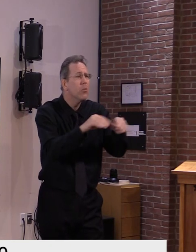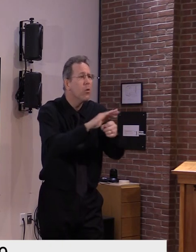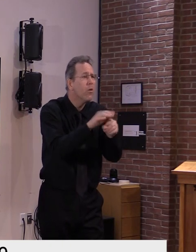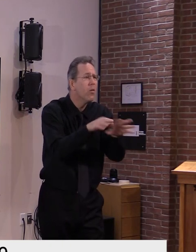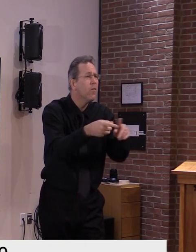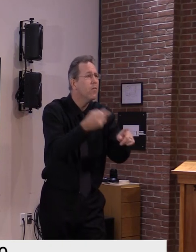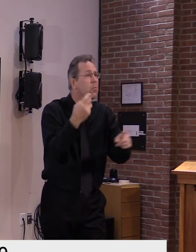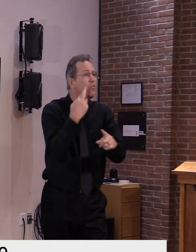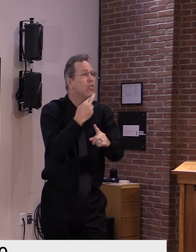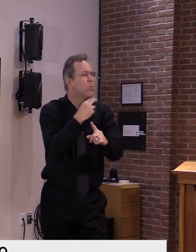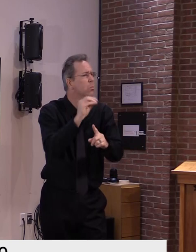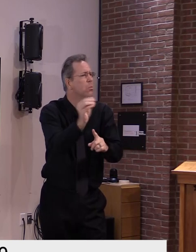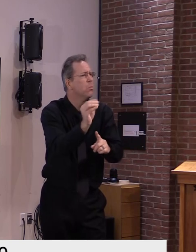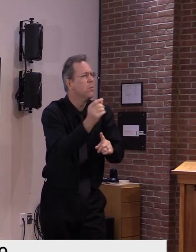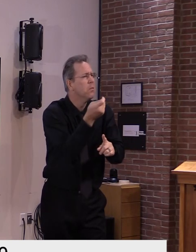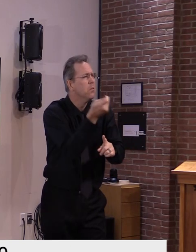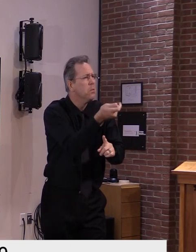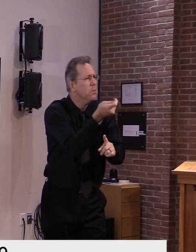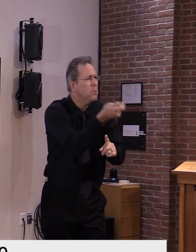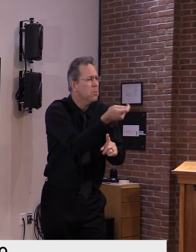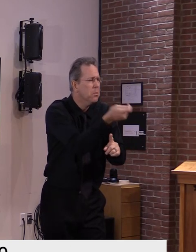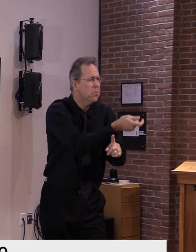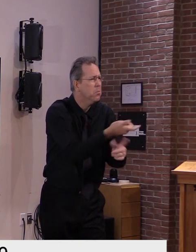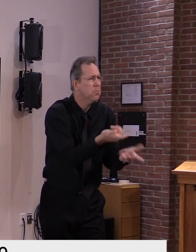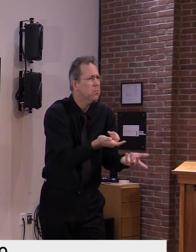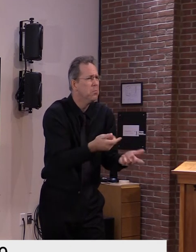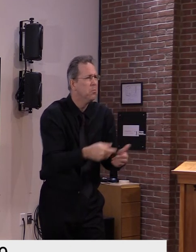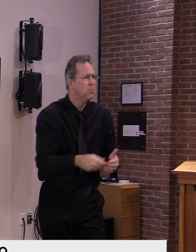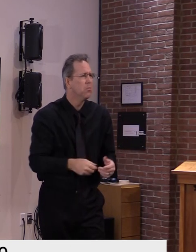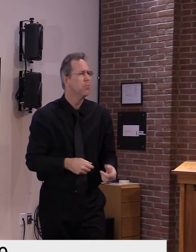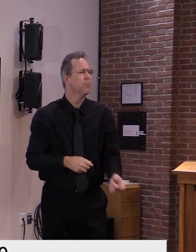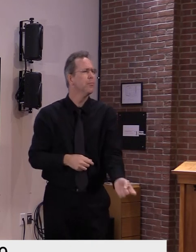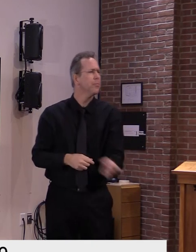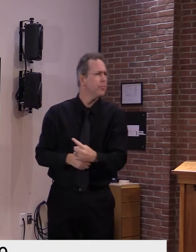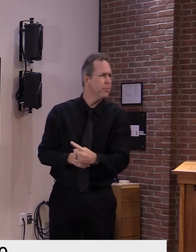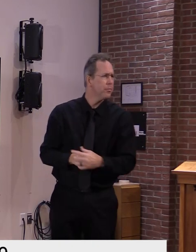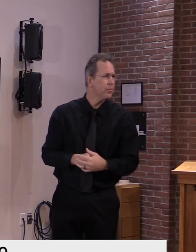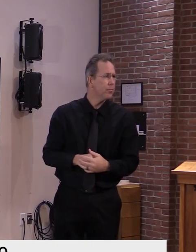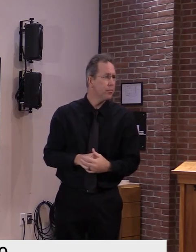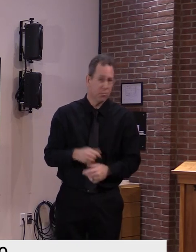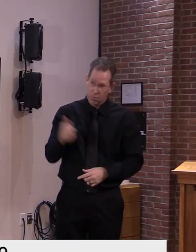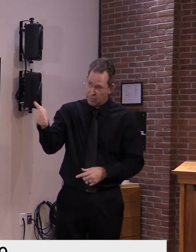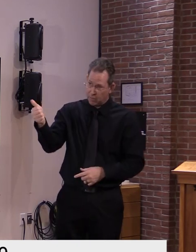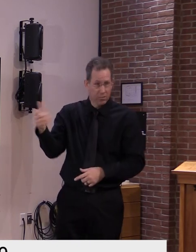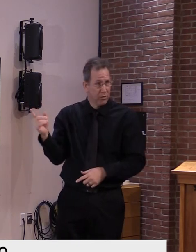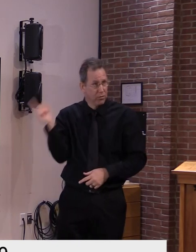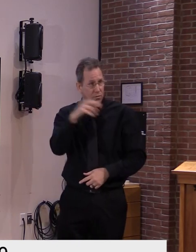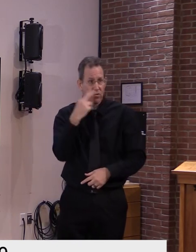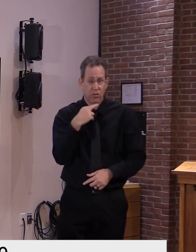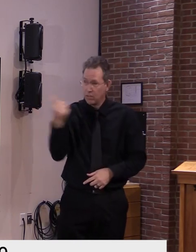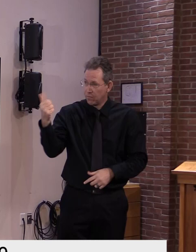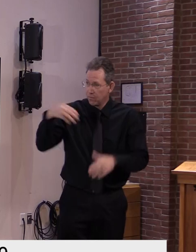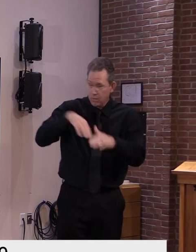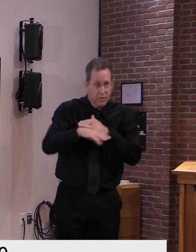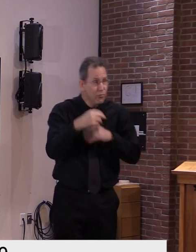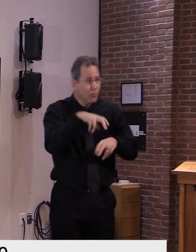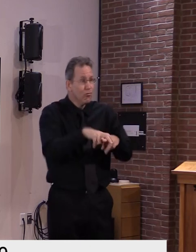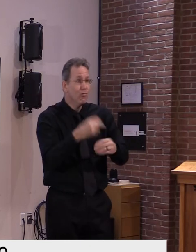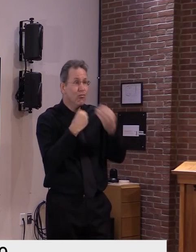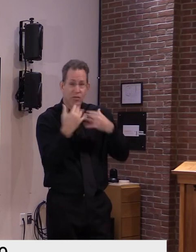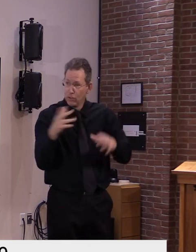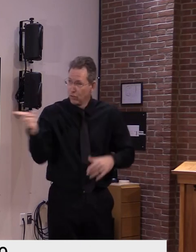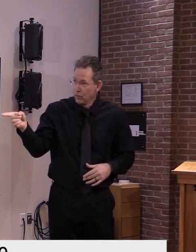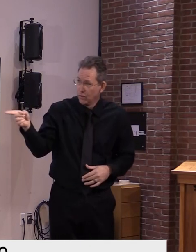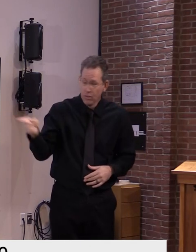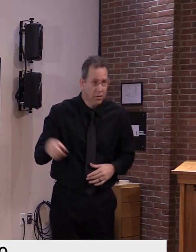Have you been to any restaurants personally since the pandemic began? I don't get out much, Greg. This pandemic